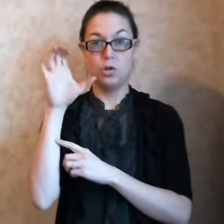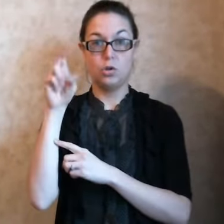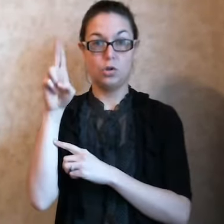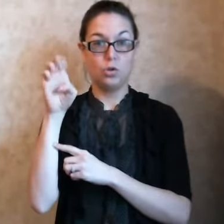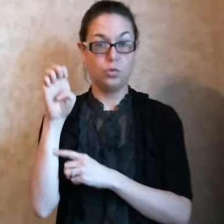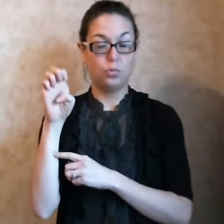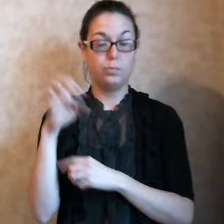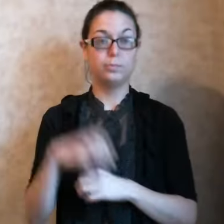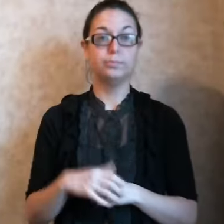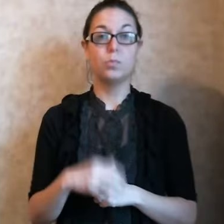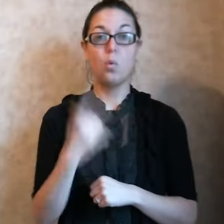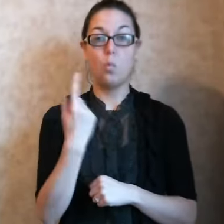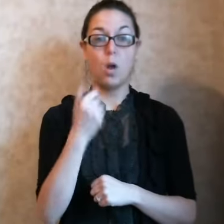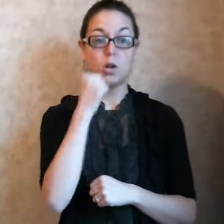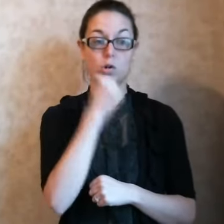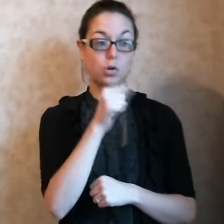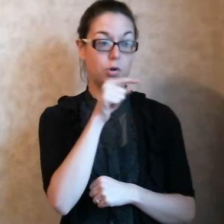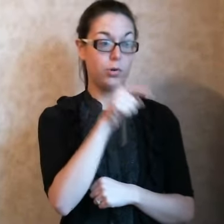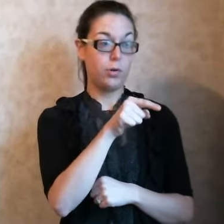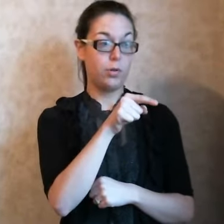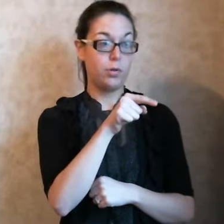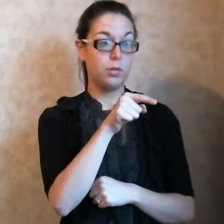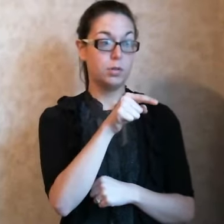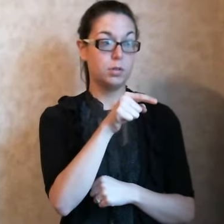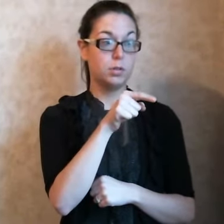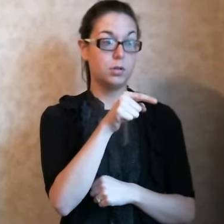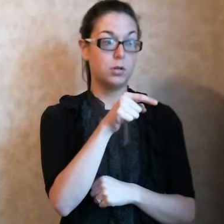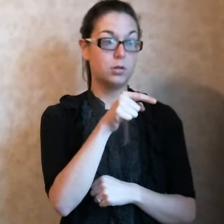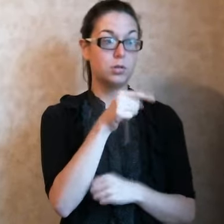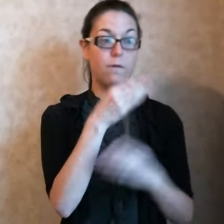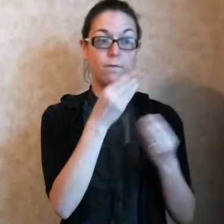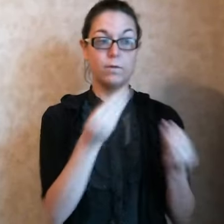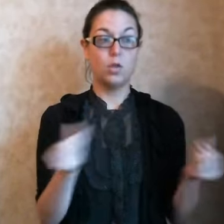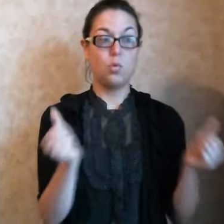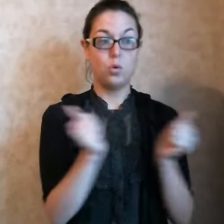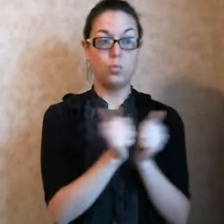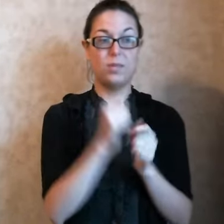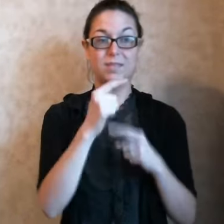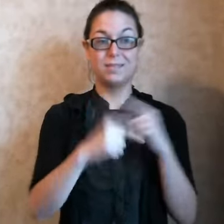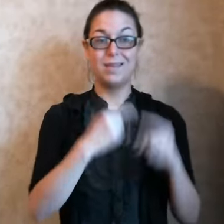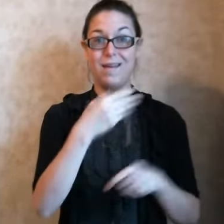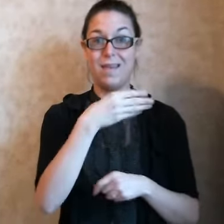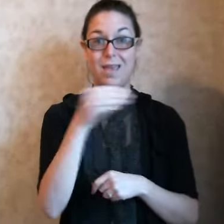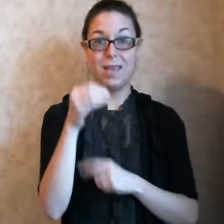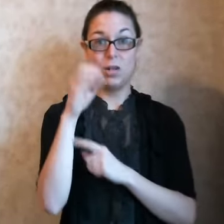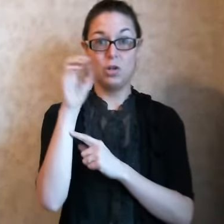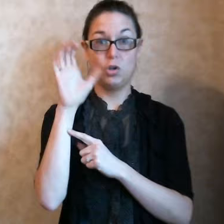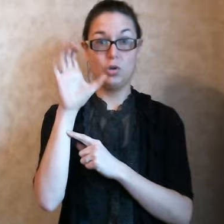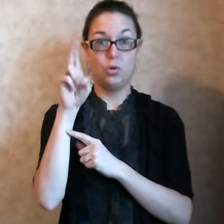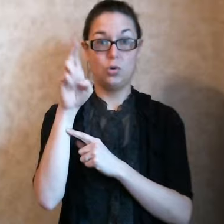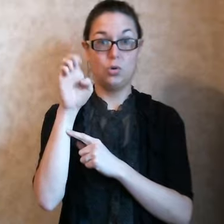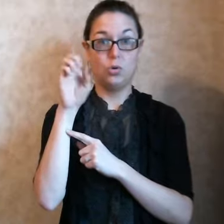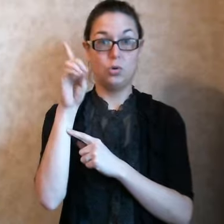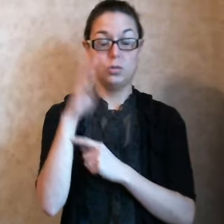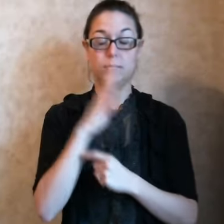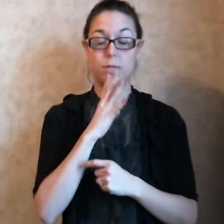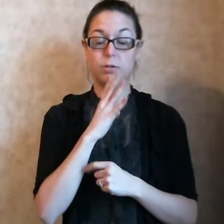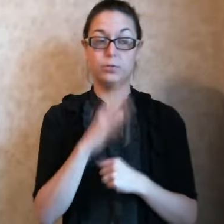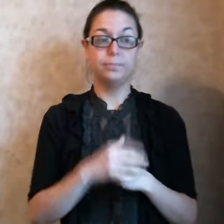was fluent in sign and cue. She also knew